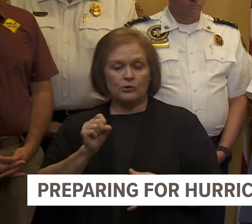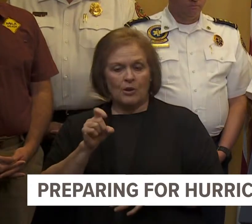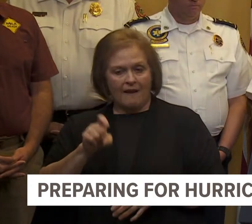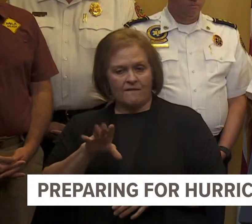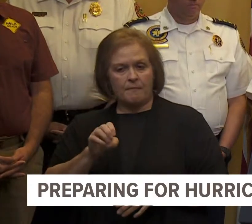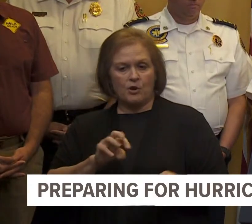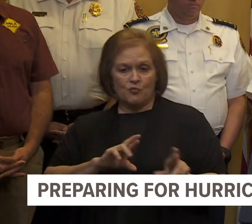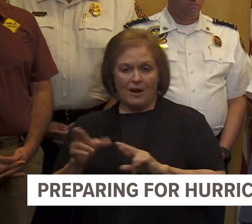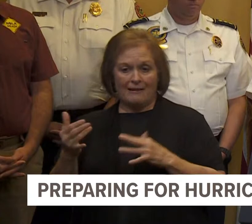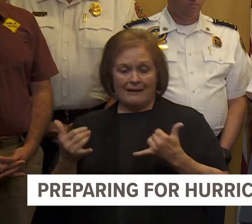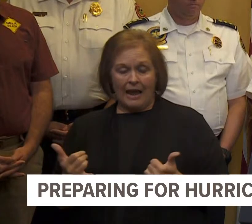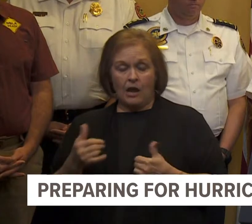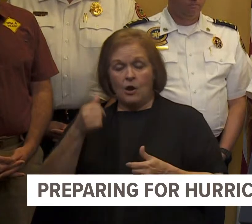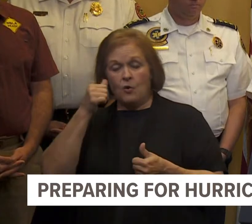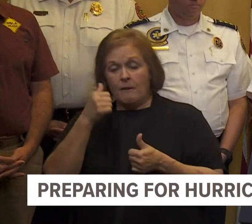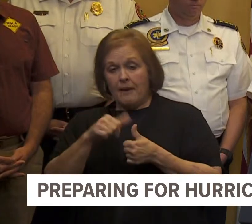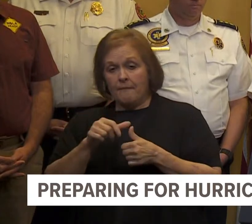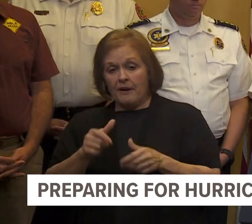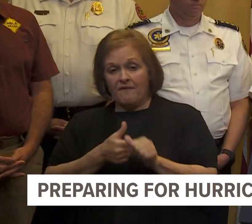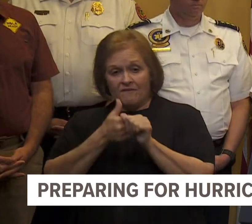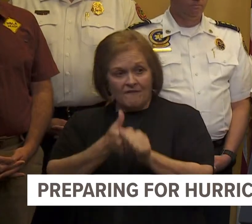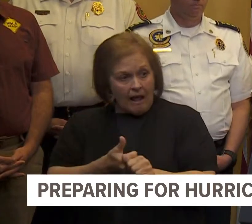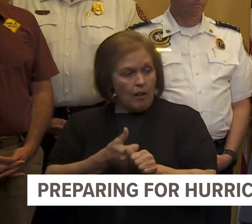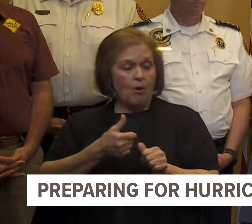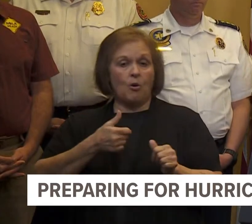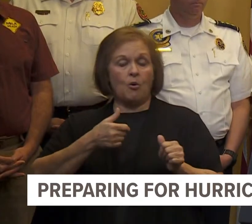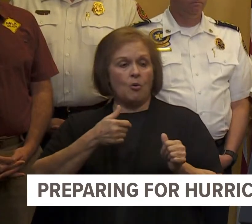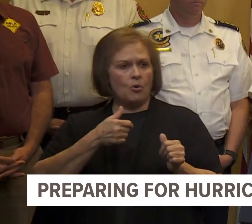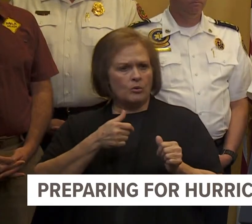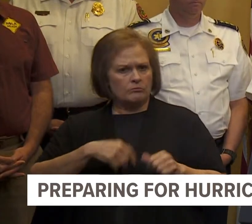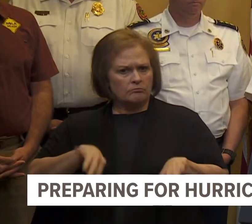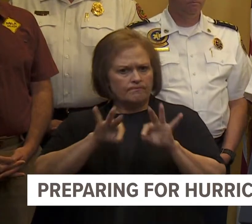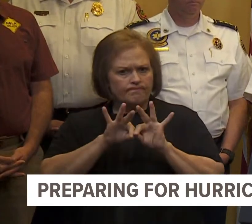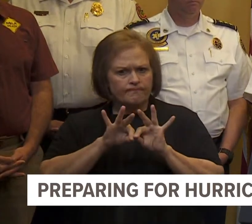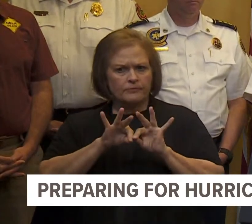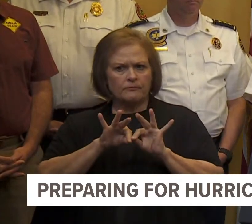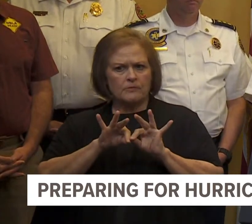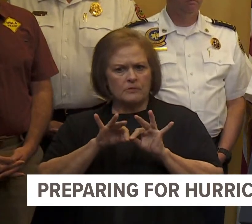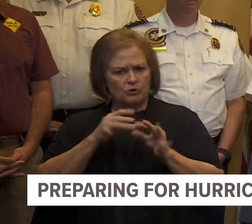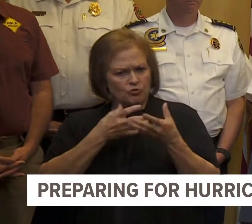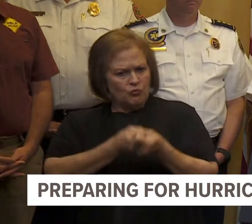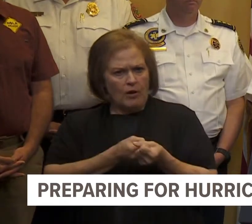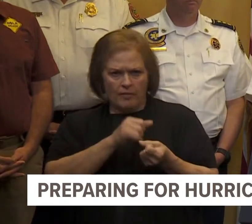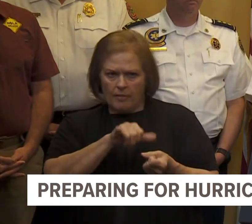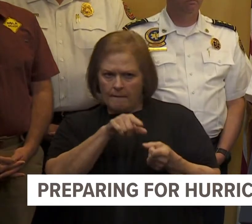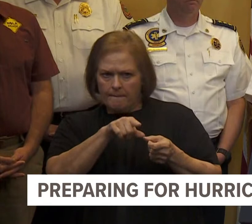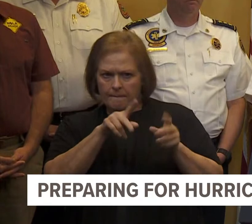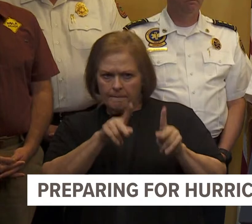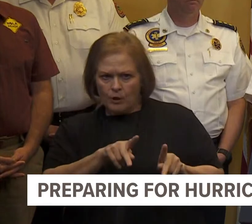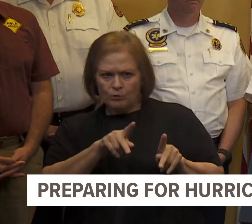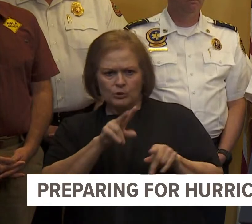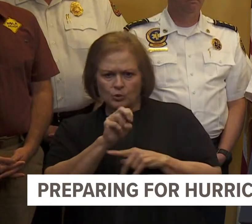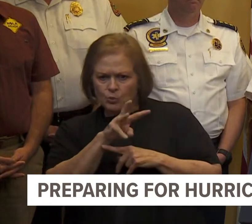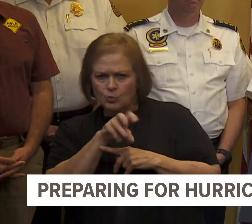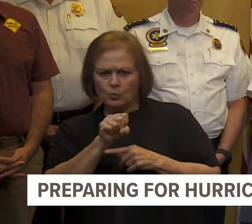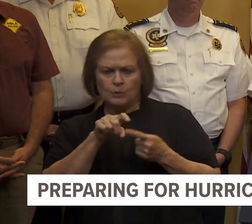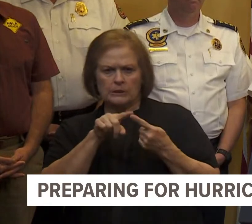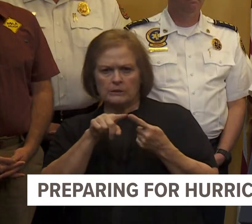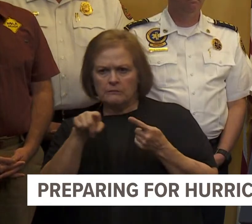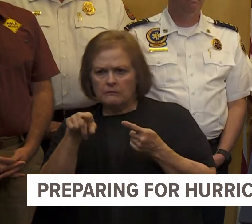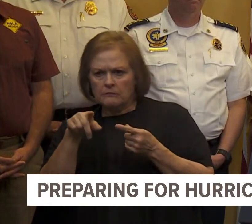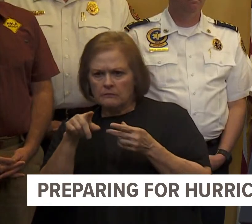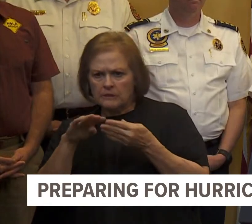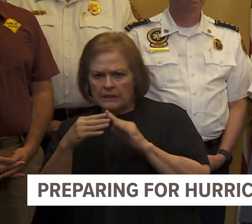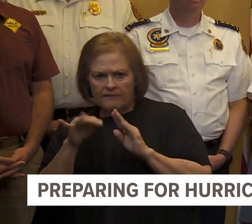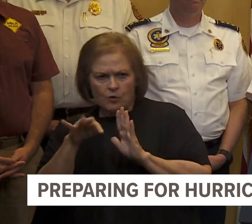now. Lastly, remember to follow trusted weather sources. This means the National Weather Service, your local news outlets, and of course